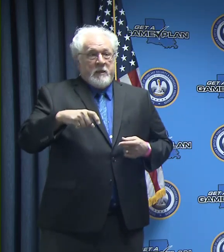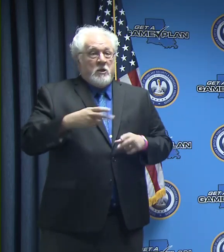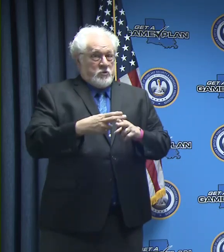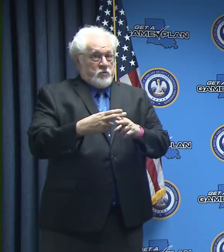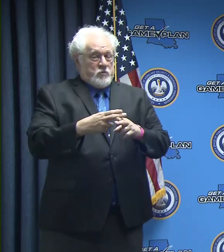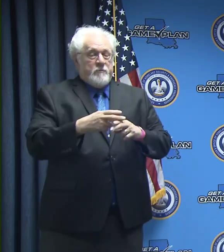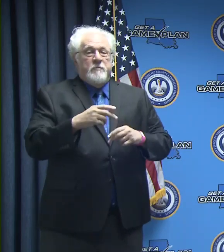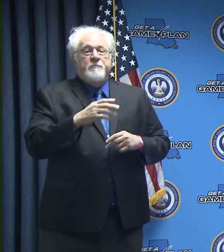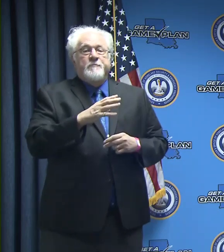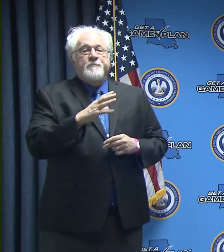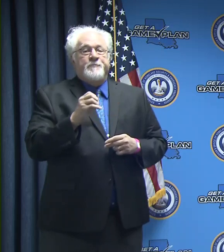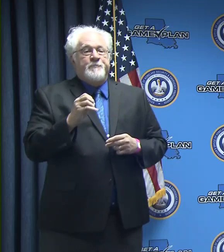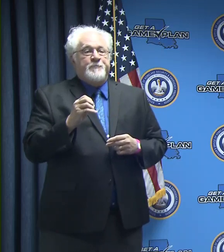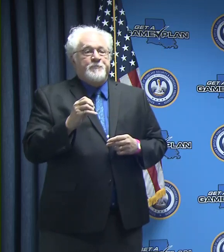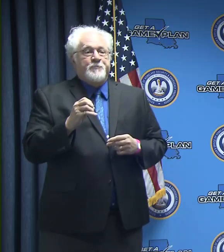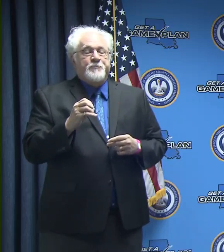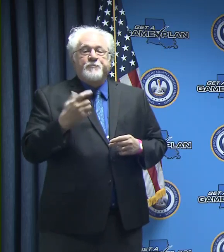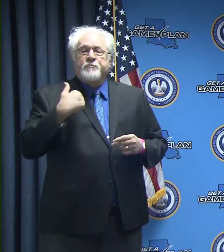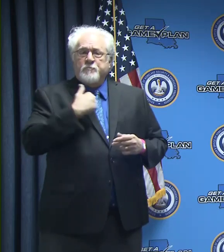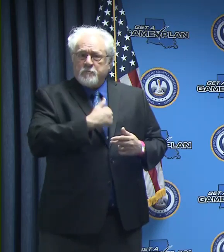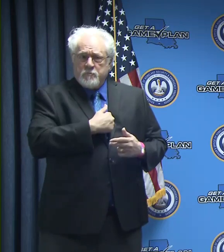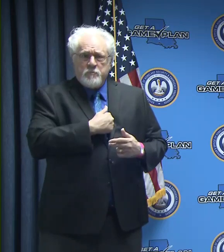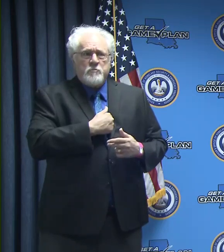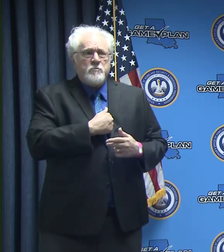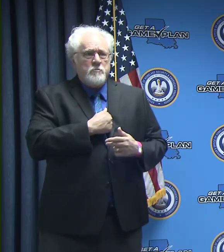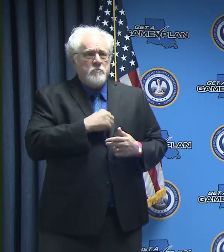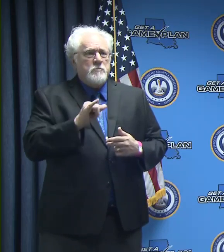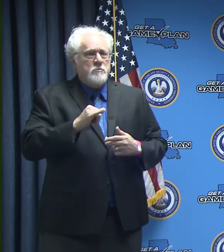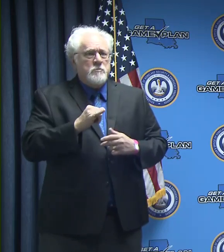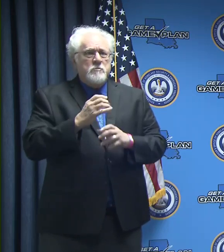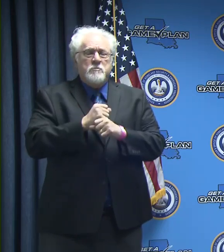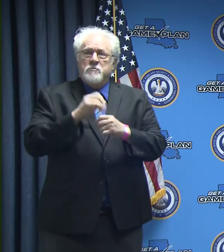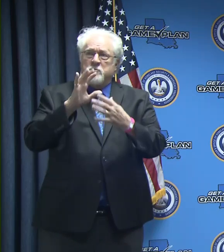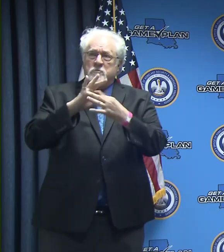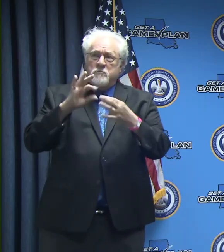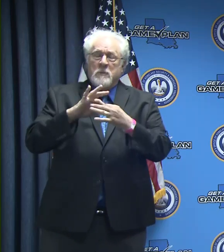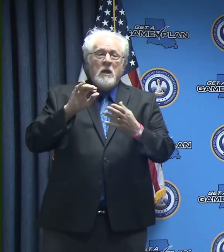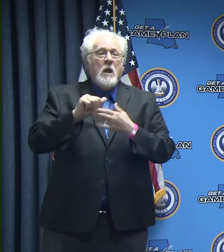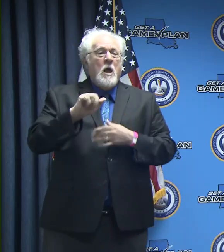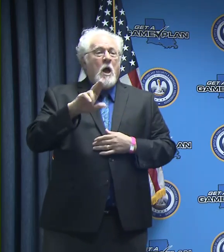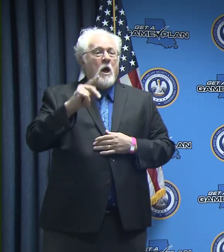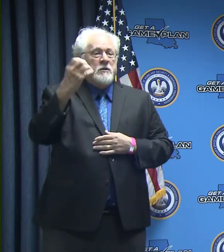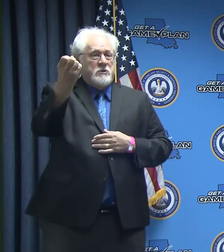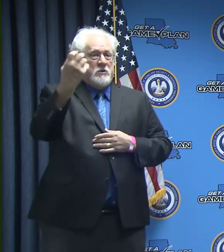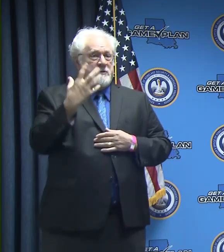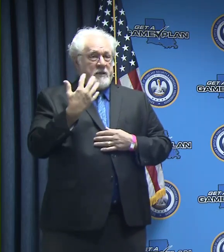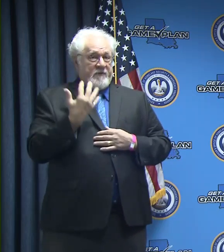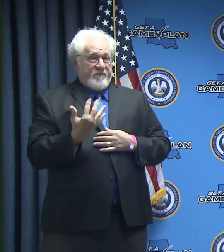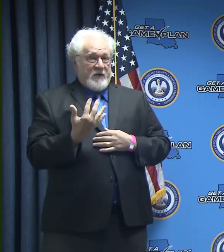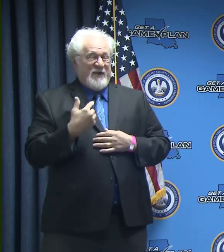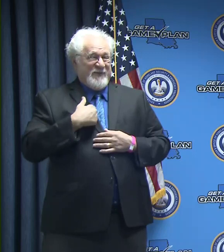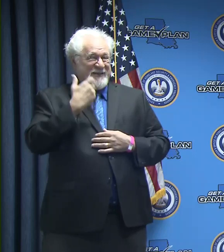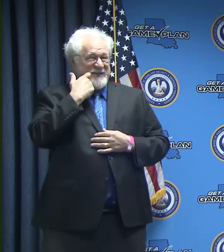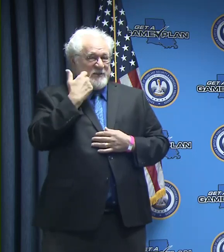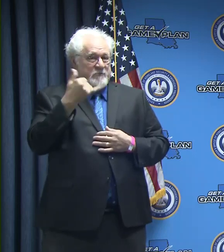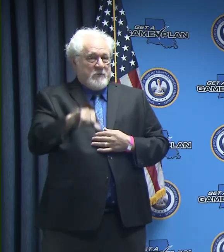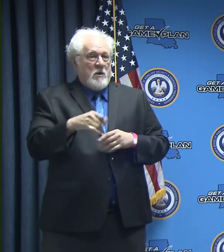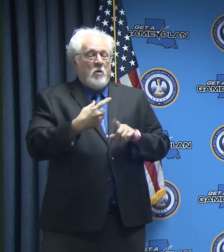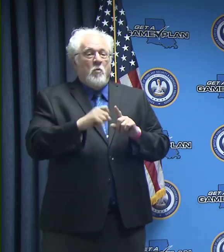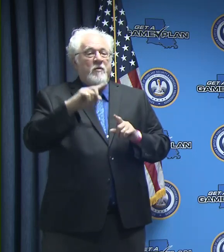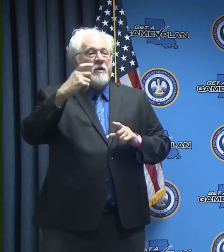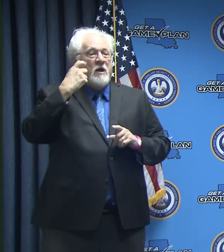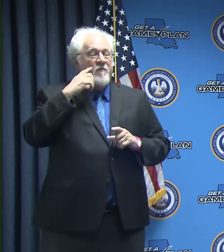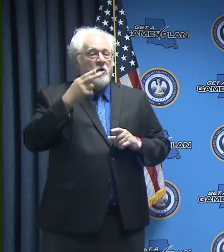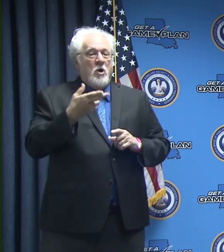soon. We also got a message that Arkansas is sending 5, and I just got off the phone with Governor